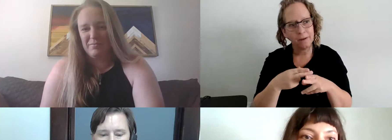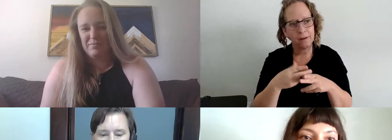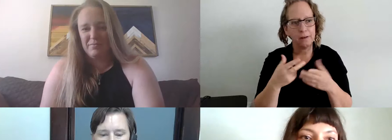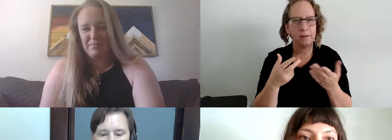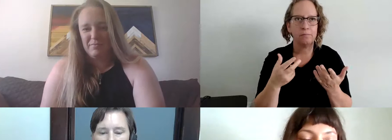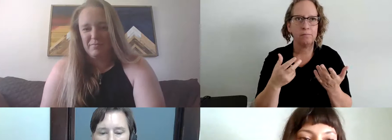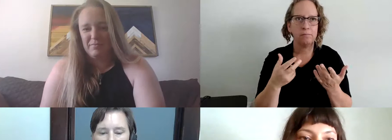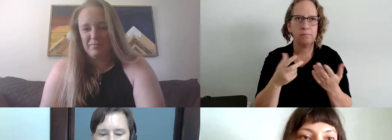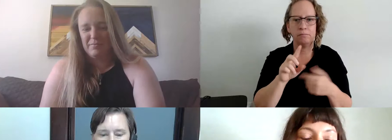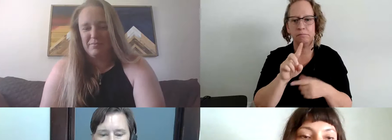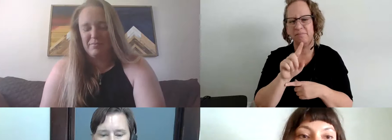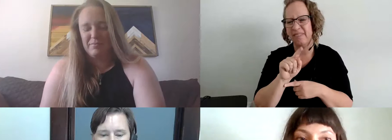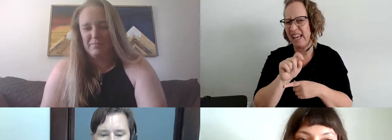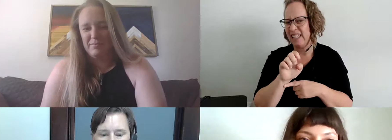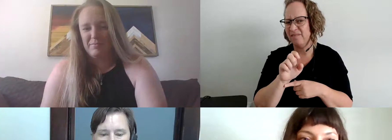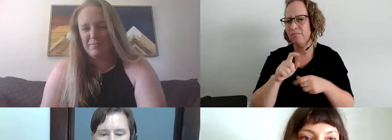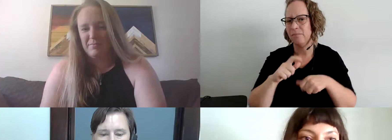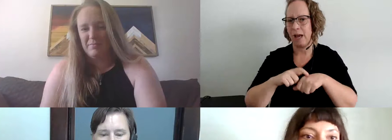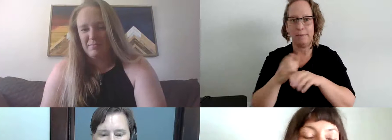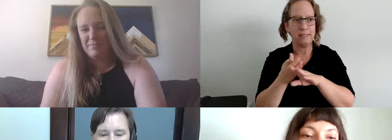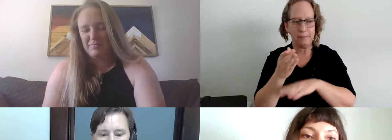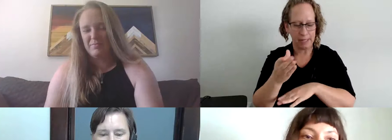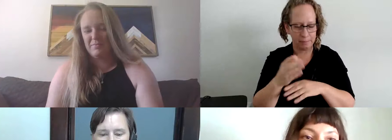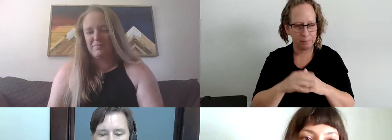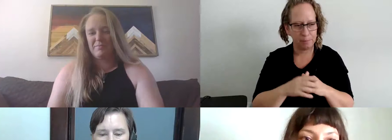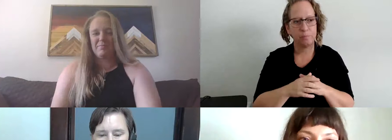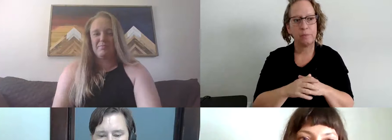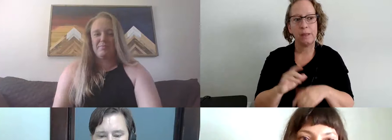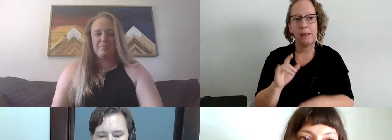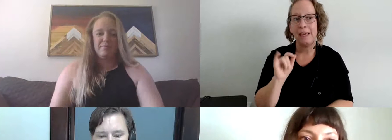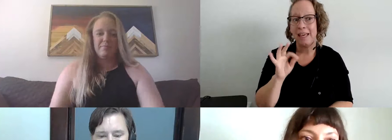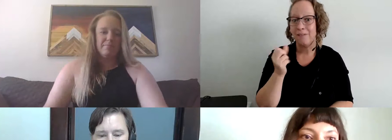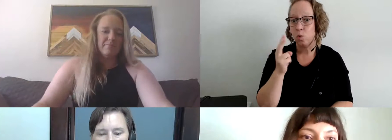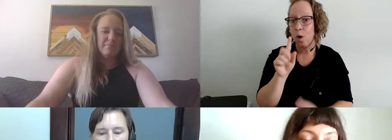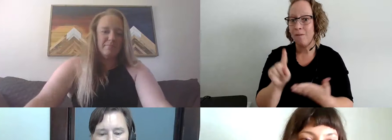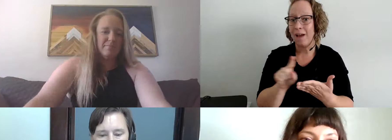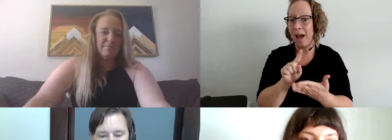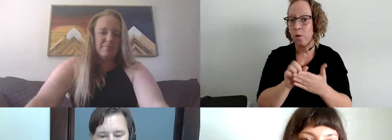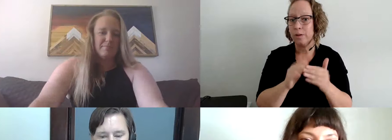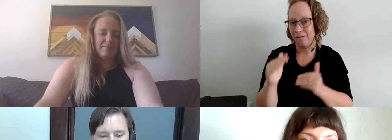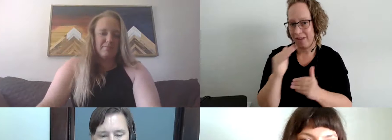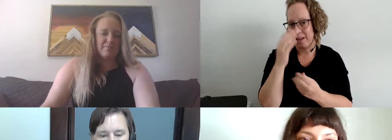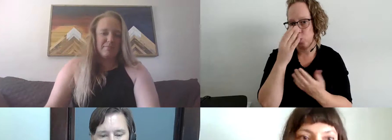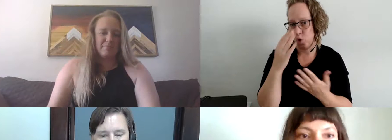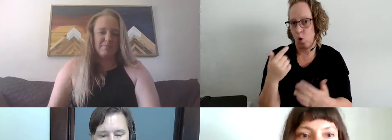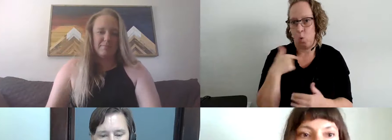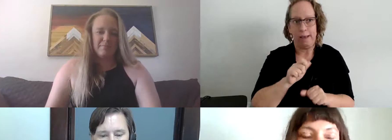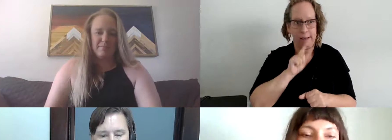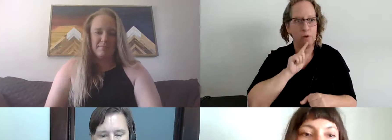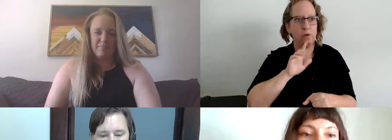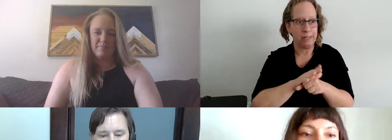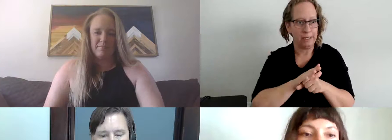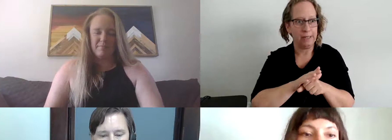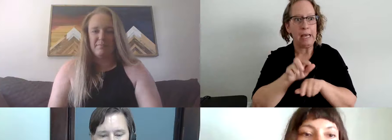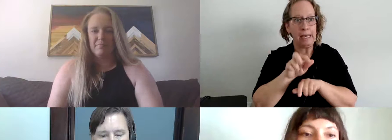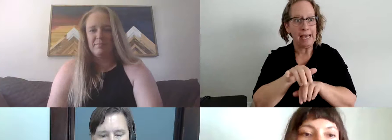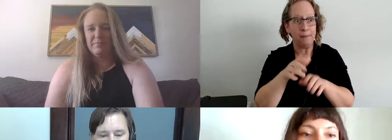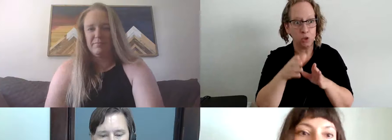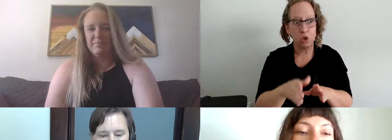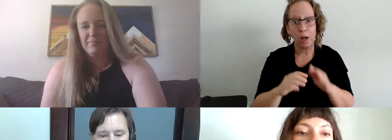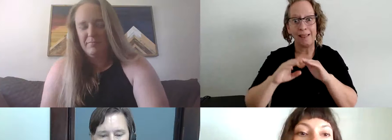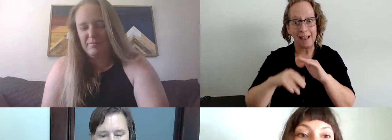and date and time and everything, and you submit it. If it's 12 hours advance notice, we can guarantee the captioner. If it's